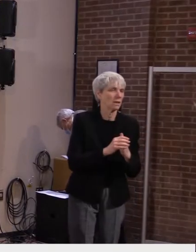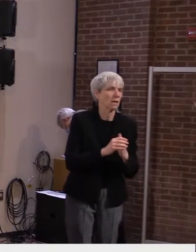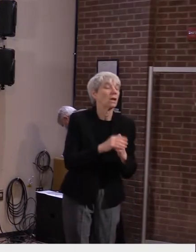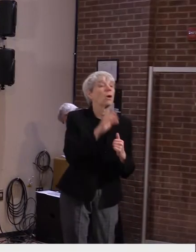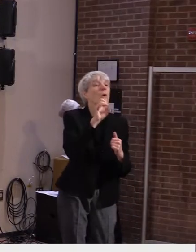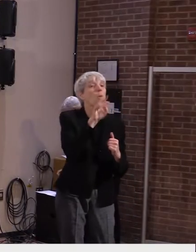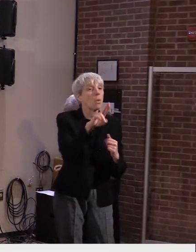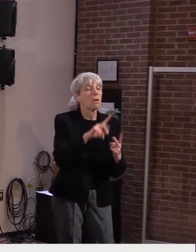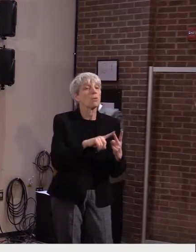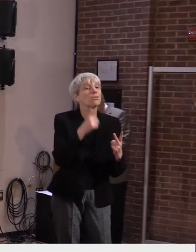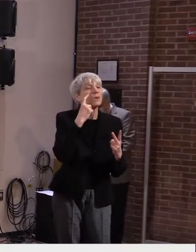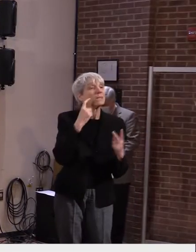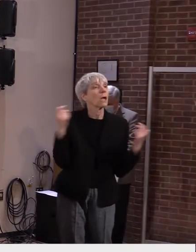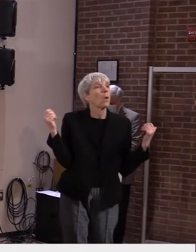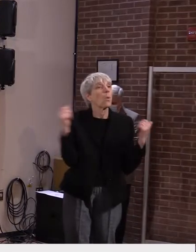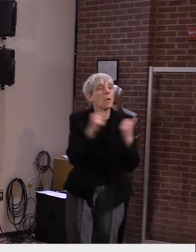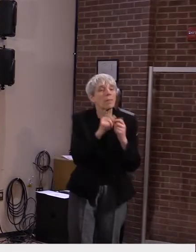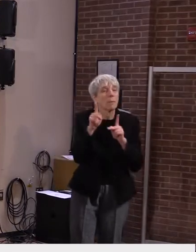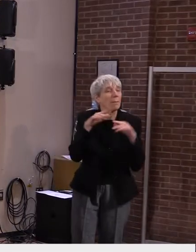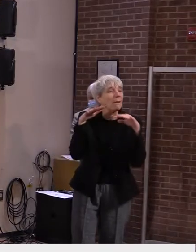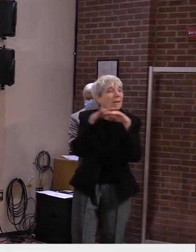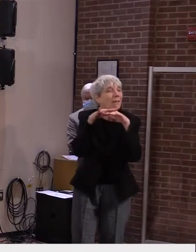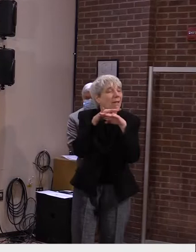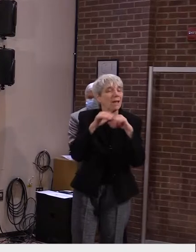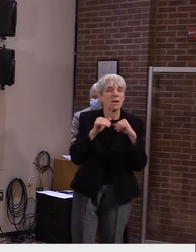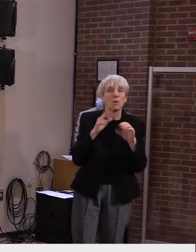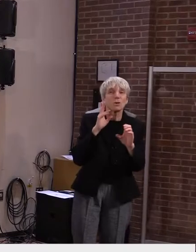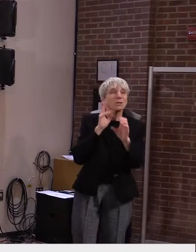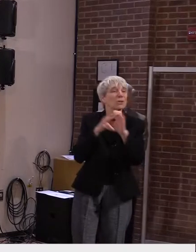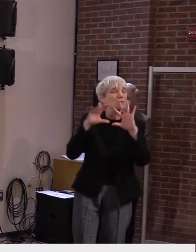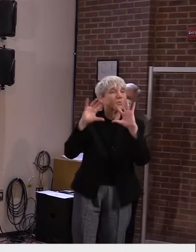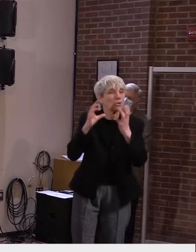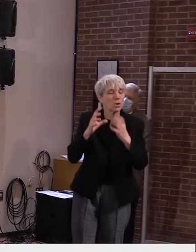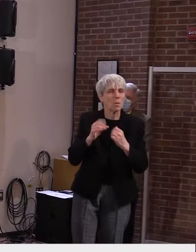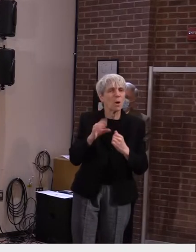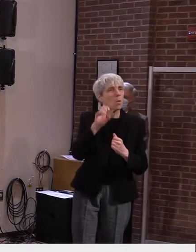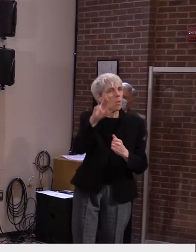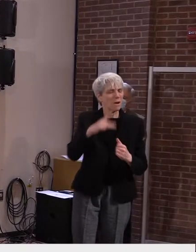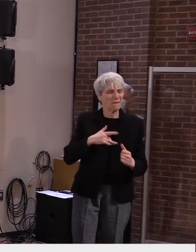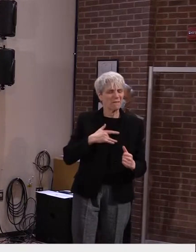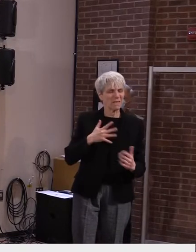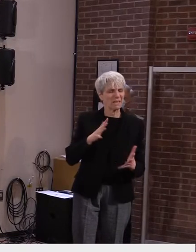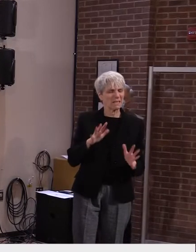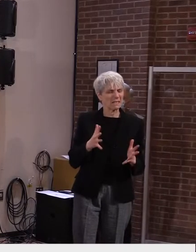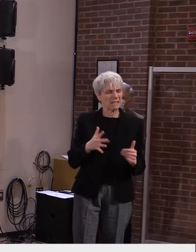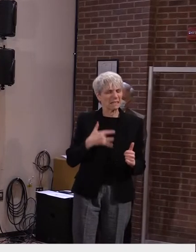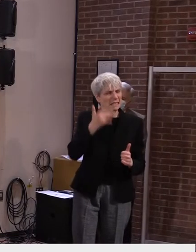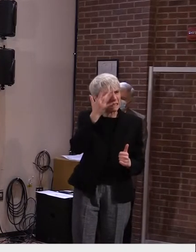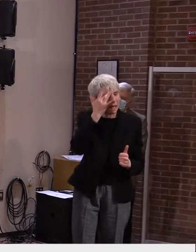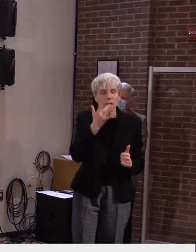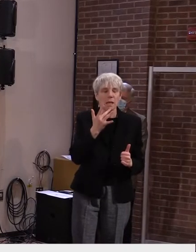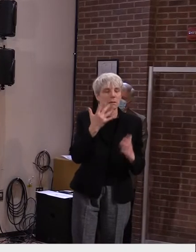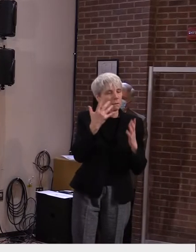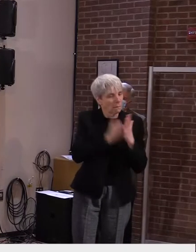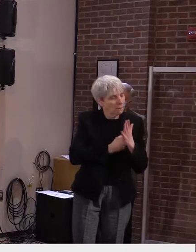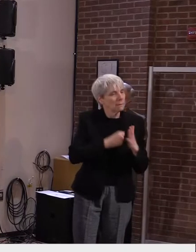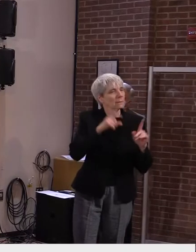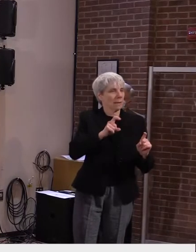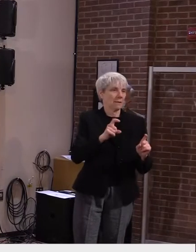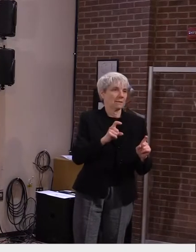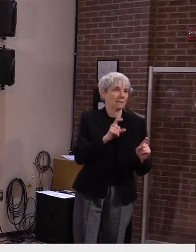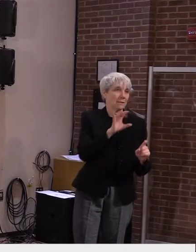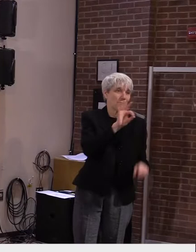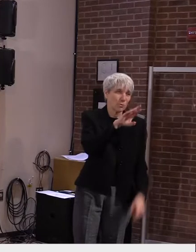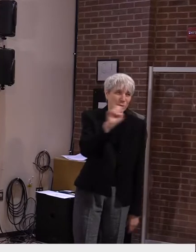been around others or feel ill in any way, get tested. It's free, it's easy, we